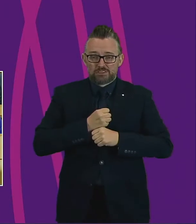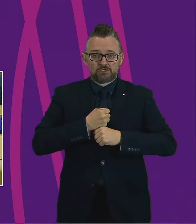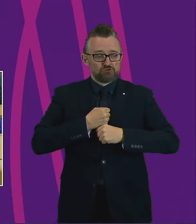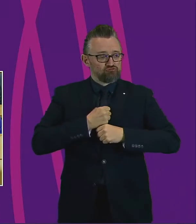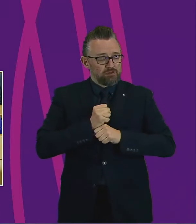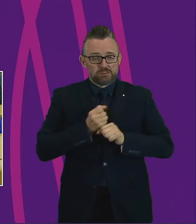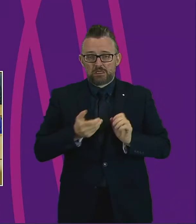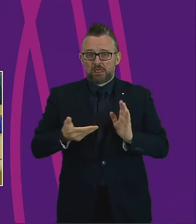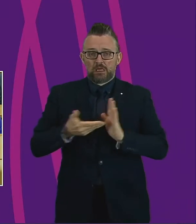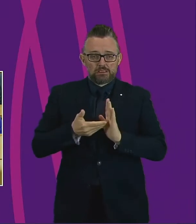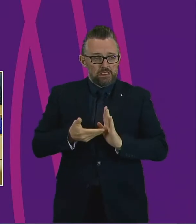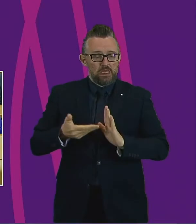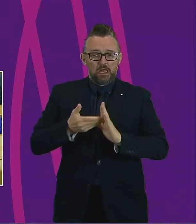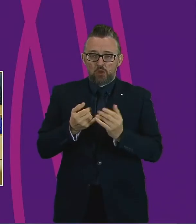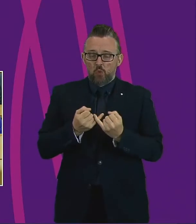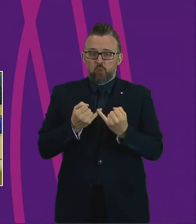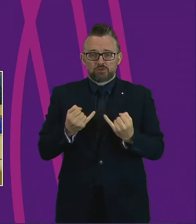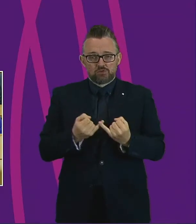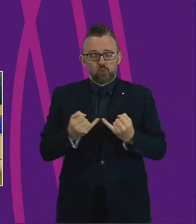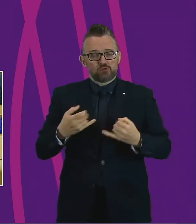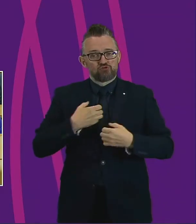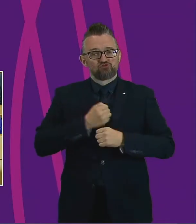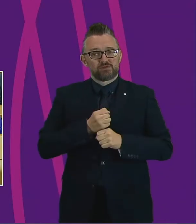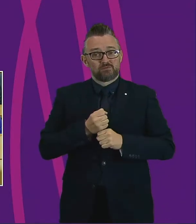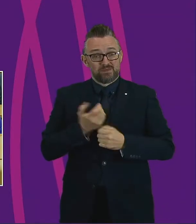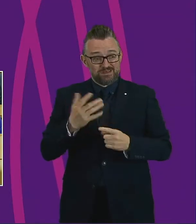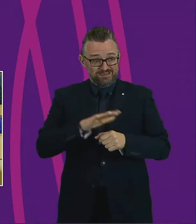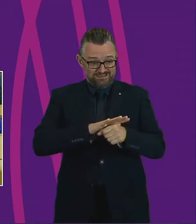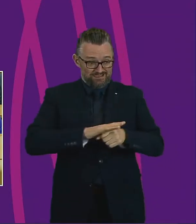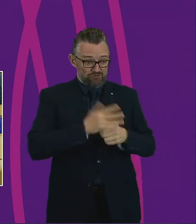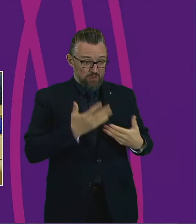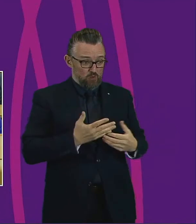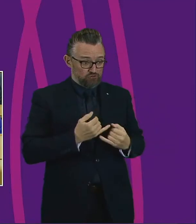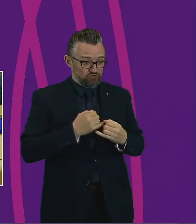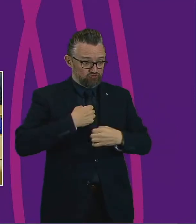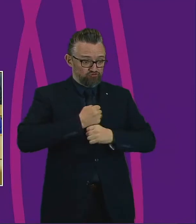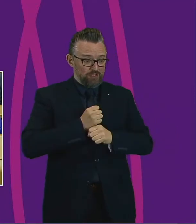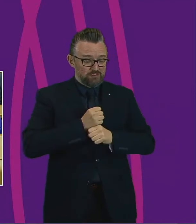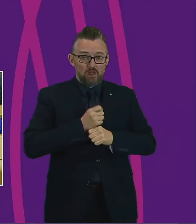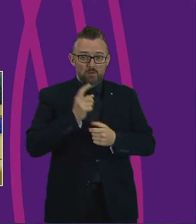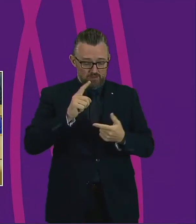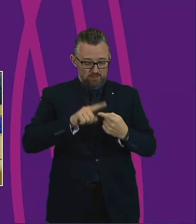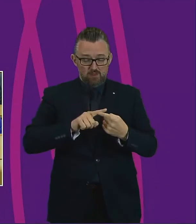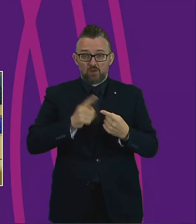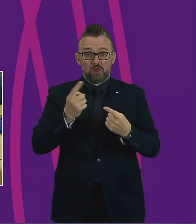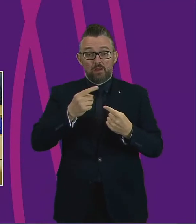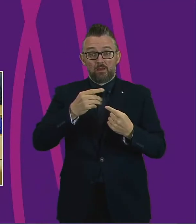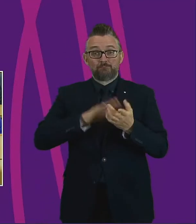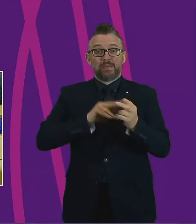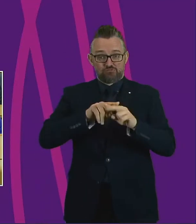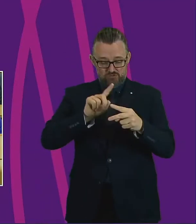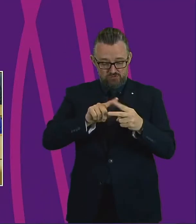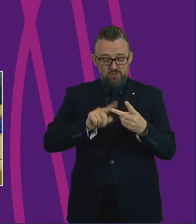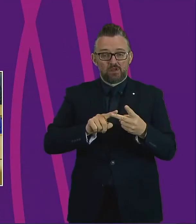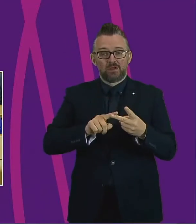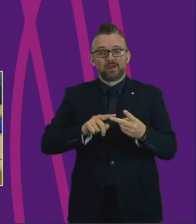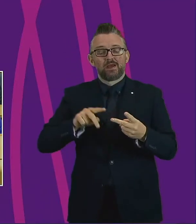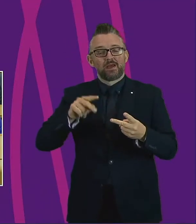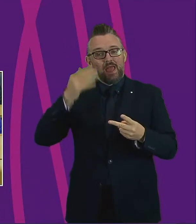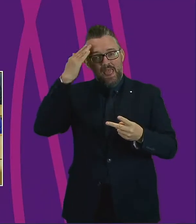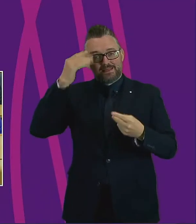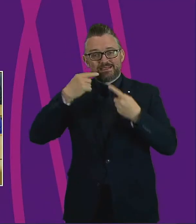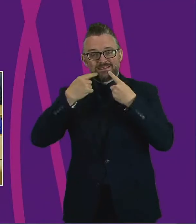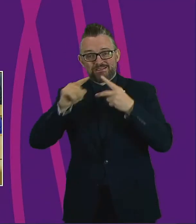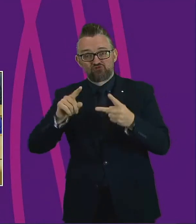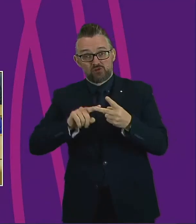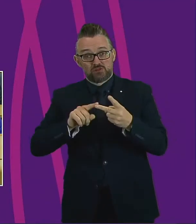an already stressful situation." And it's not just parents. A survey of head teachers and deputy head teachers by the EIS